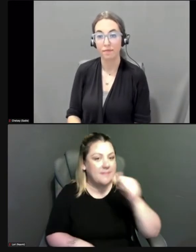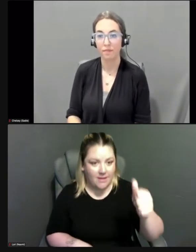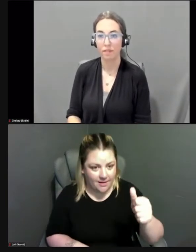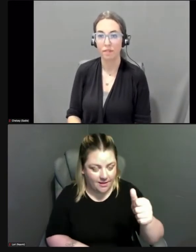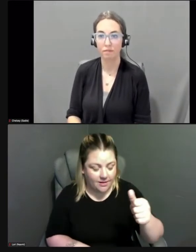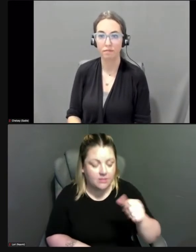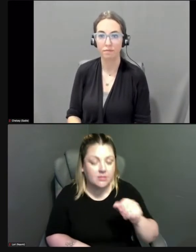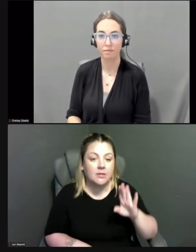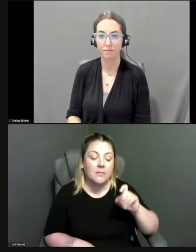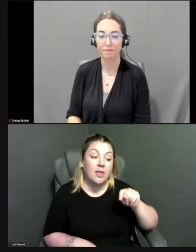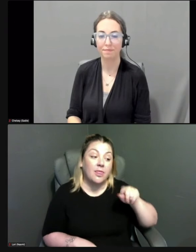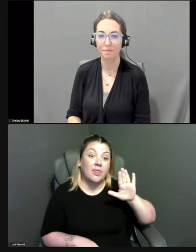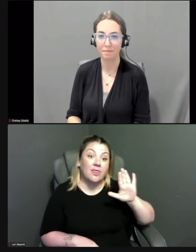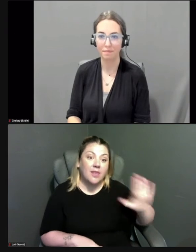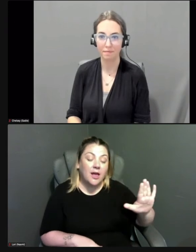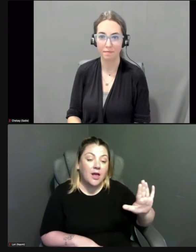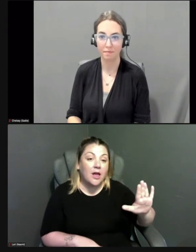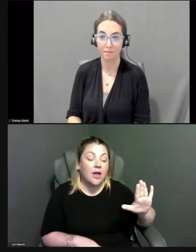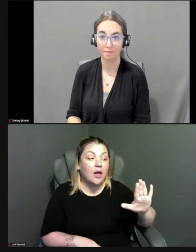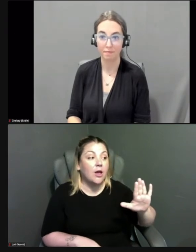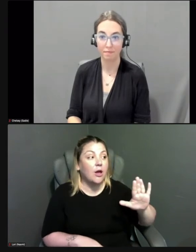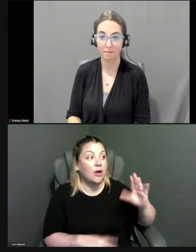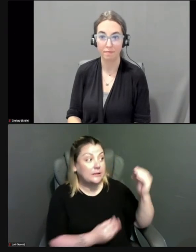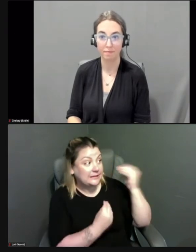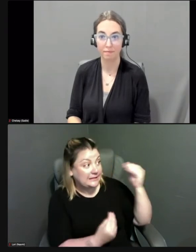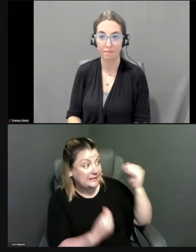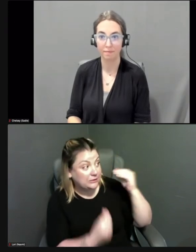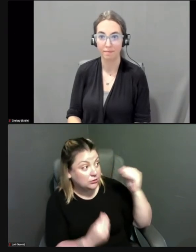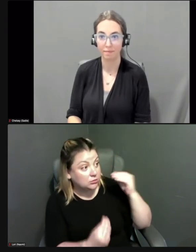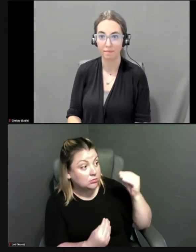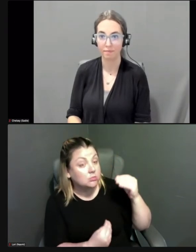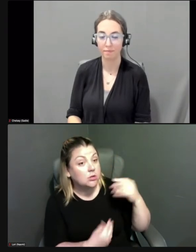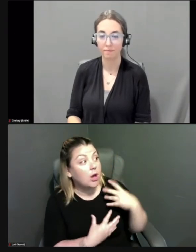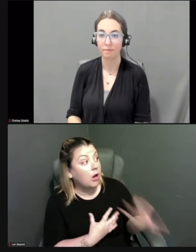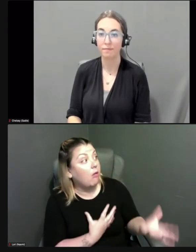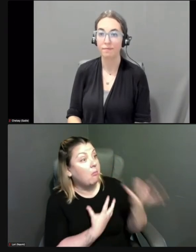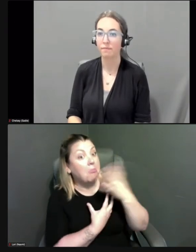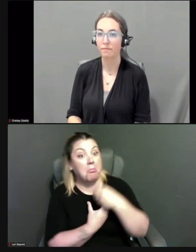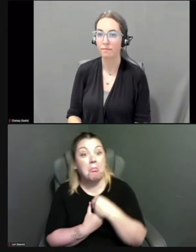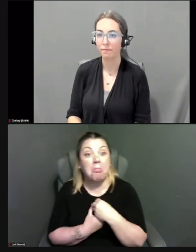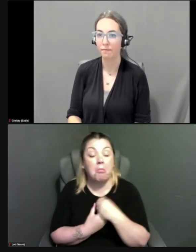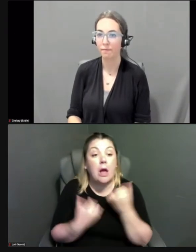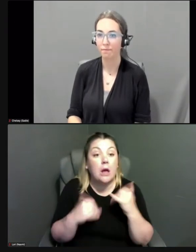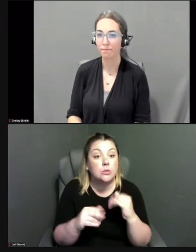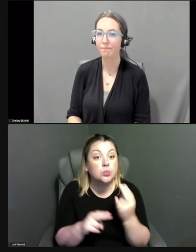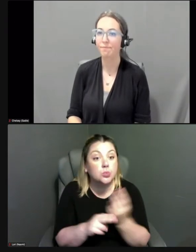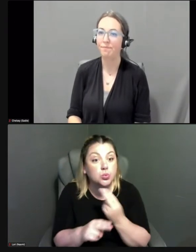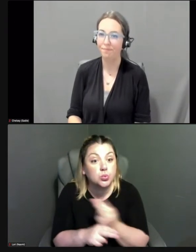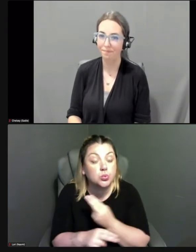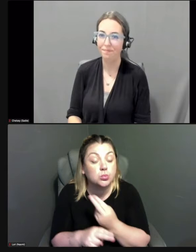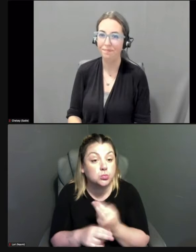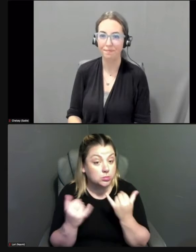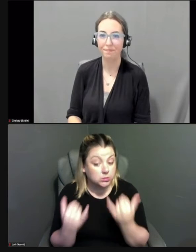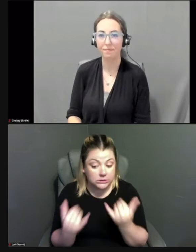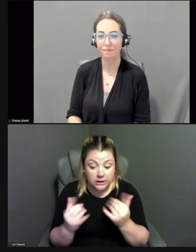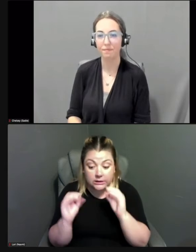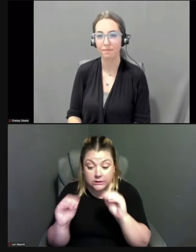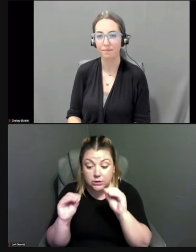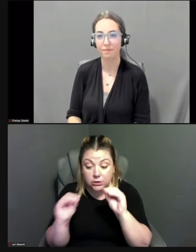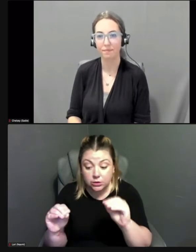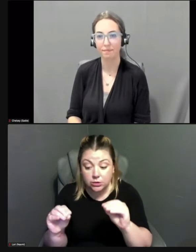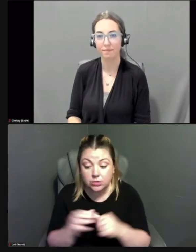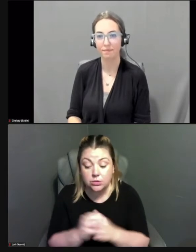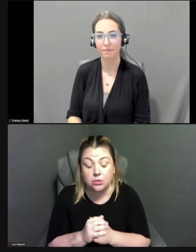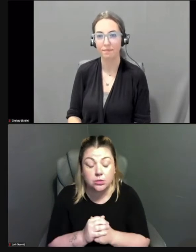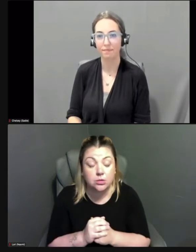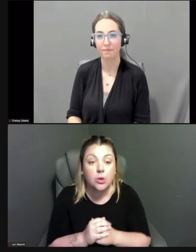the instructor training that still stay with me and that I still use as examples for like other concepts today. And one of them was